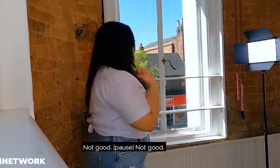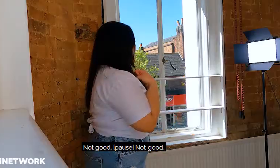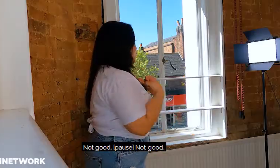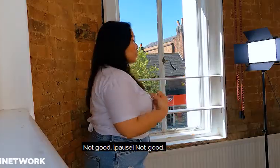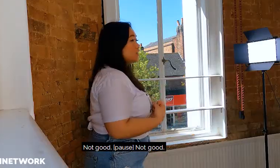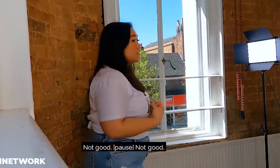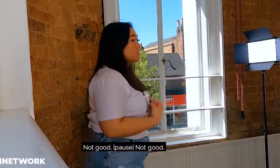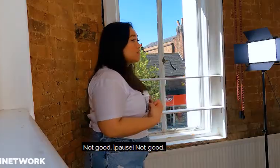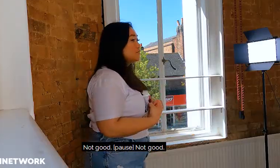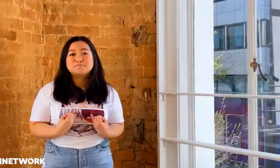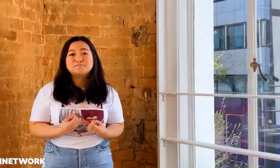Not good.